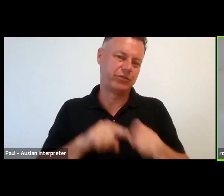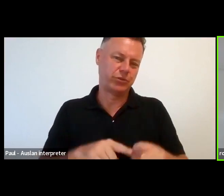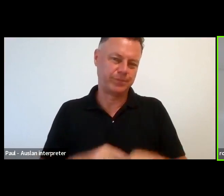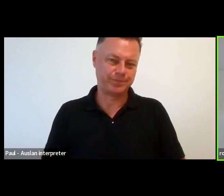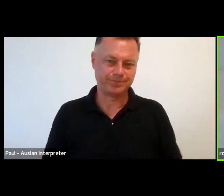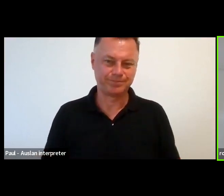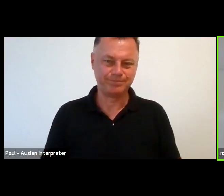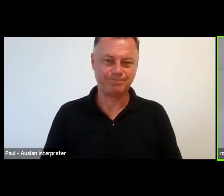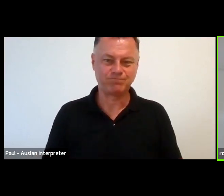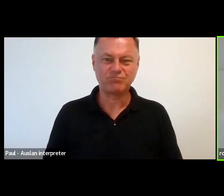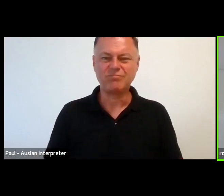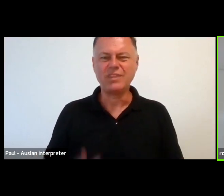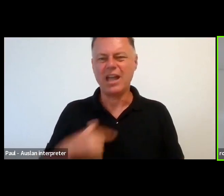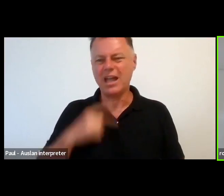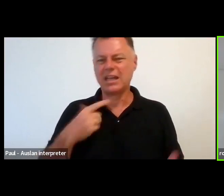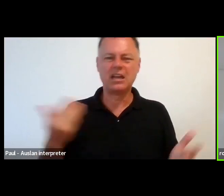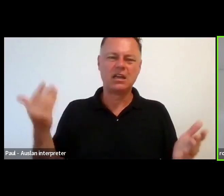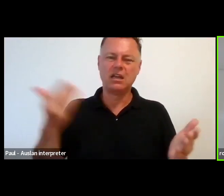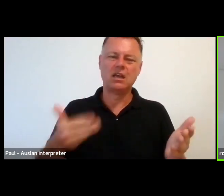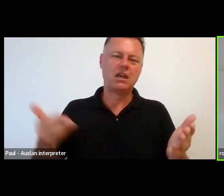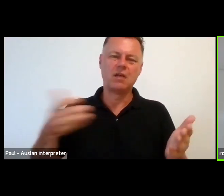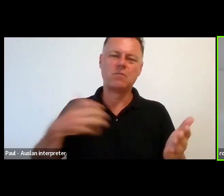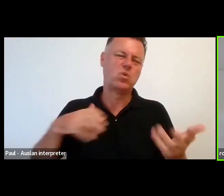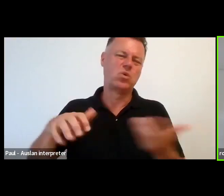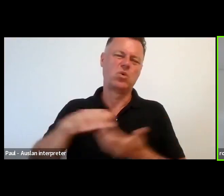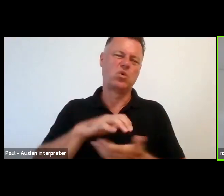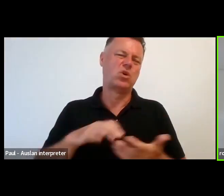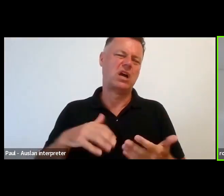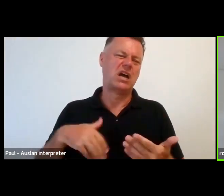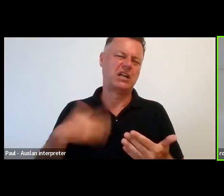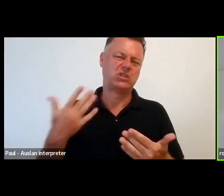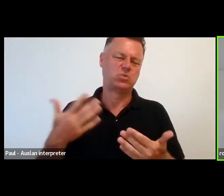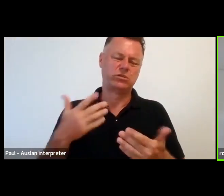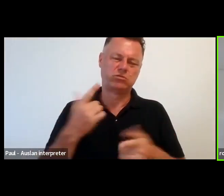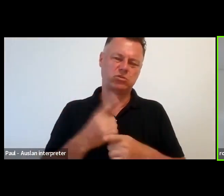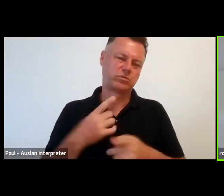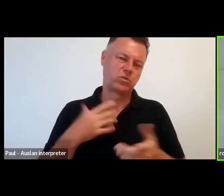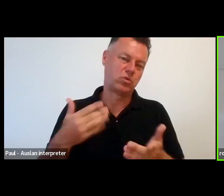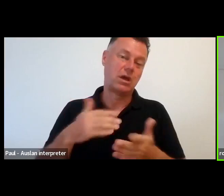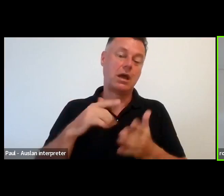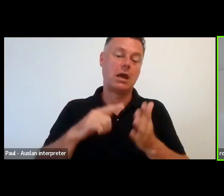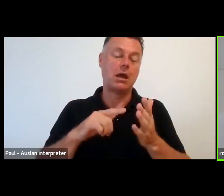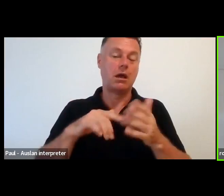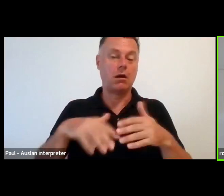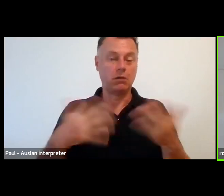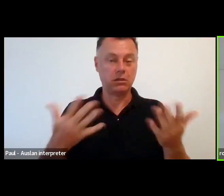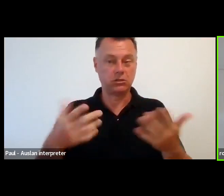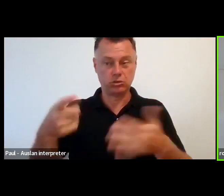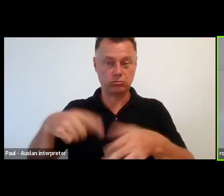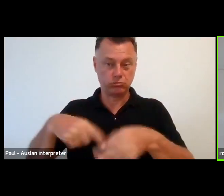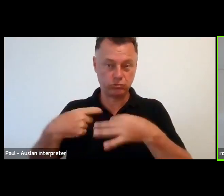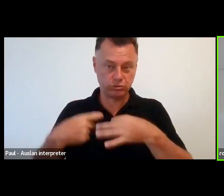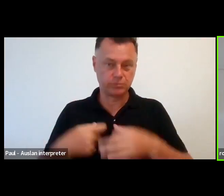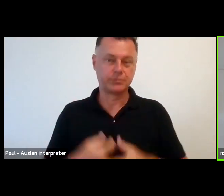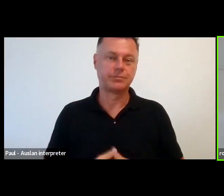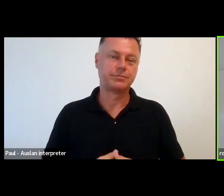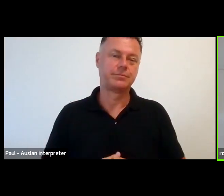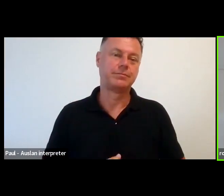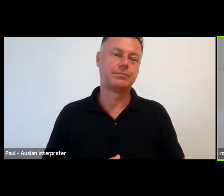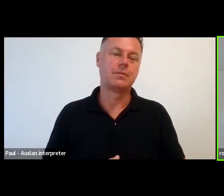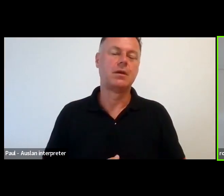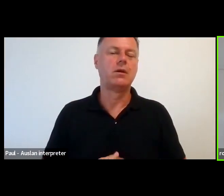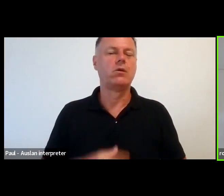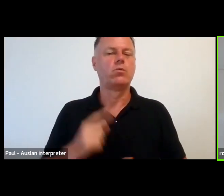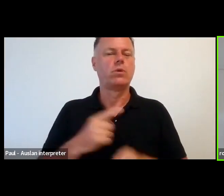complexities that I can add into that, but I don't think we'll move into those unless we get questions on where, what, and how. But the important thing is, when